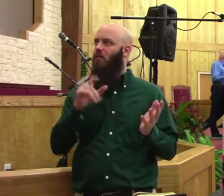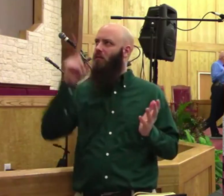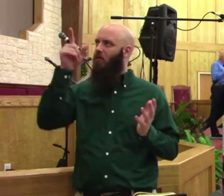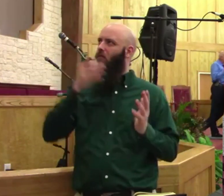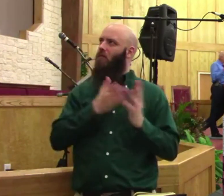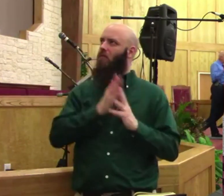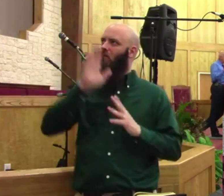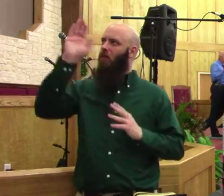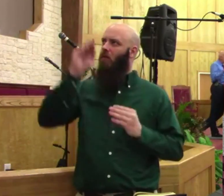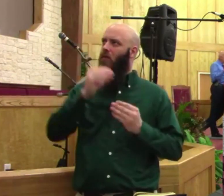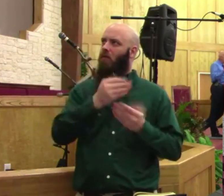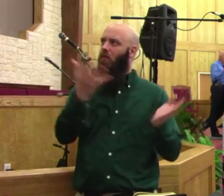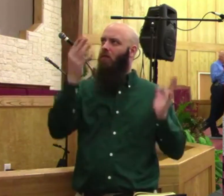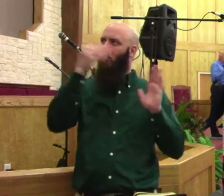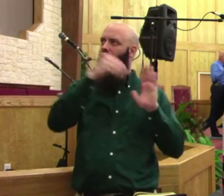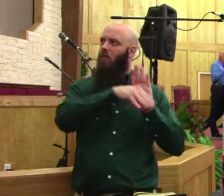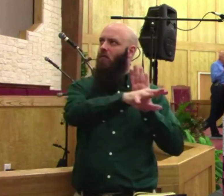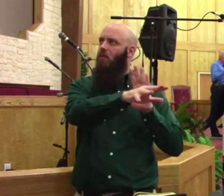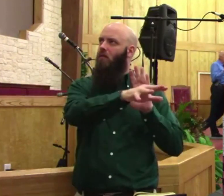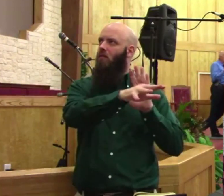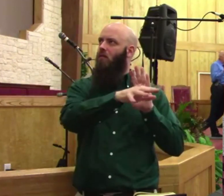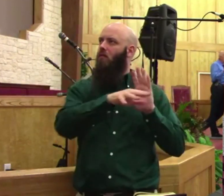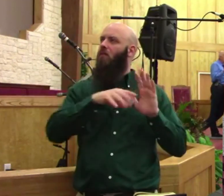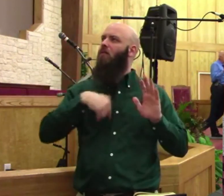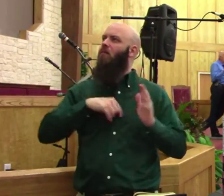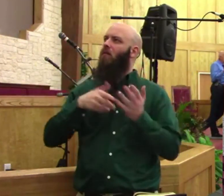Use us, we pray.